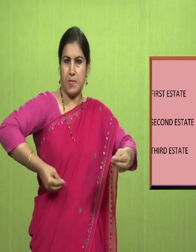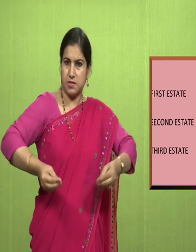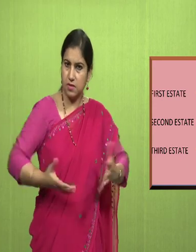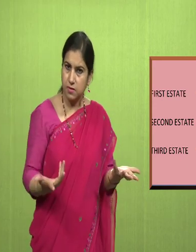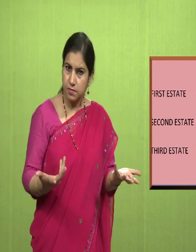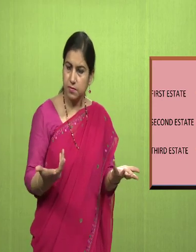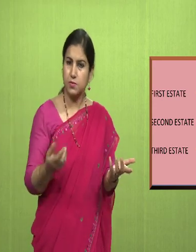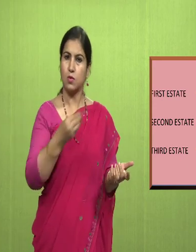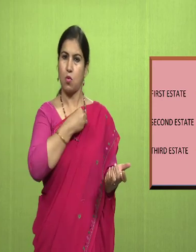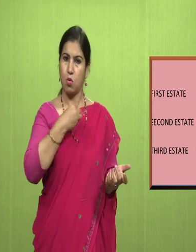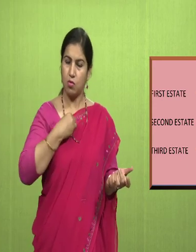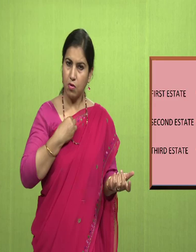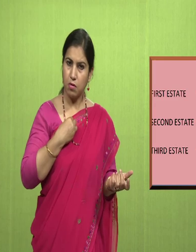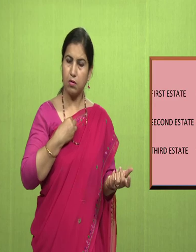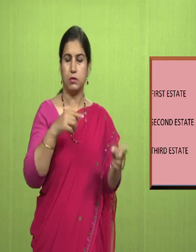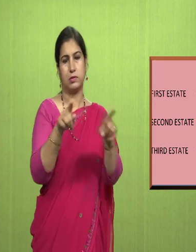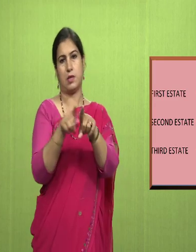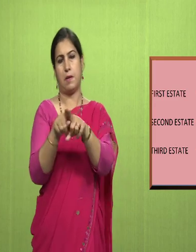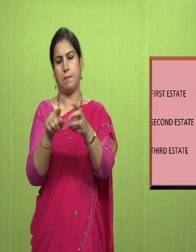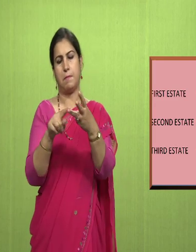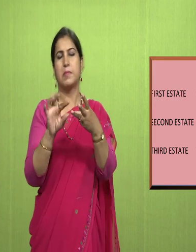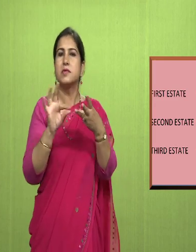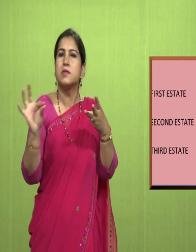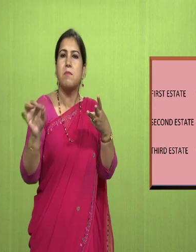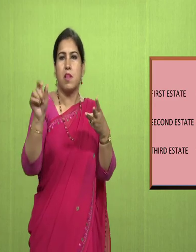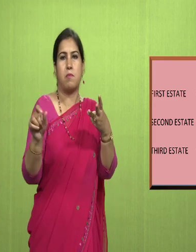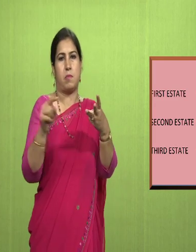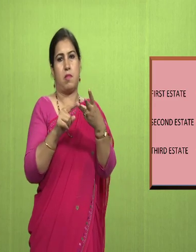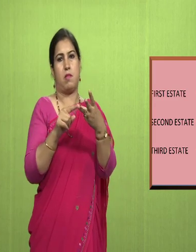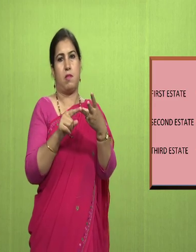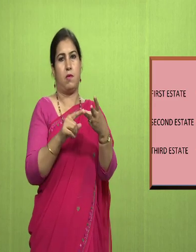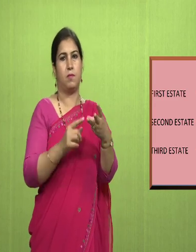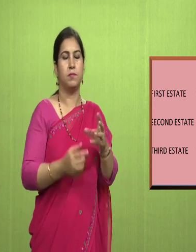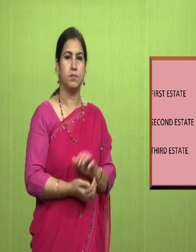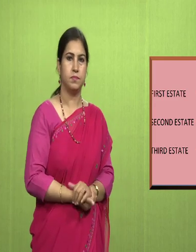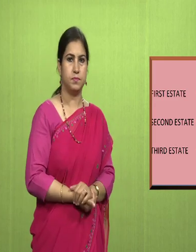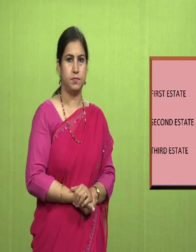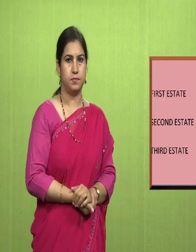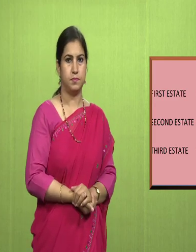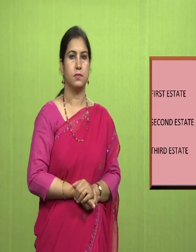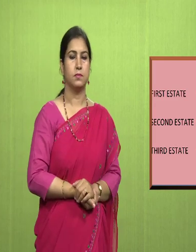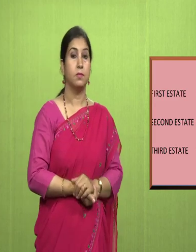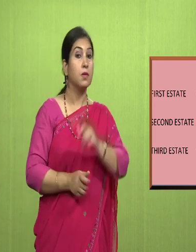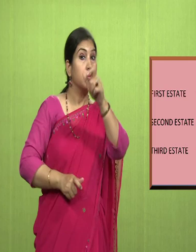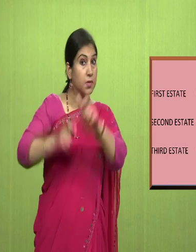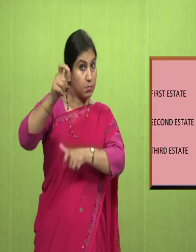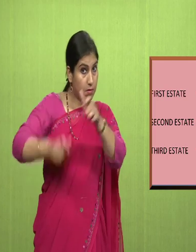businessmen, doctors, etc. People